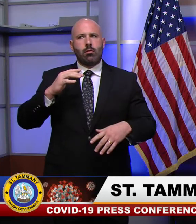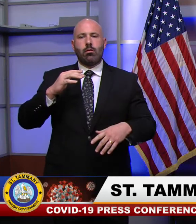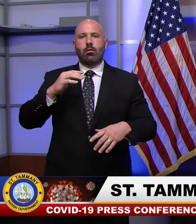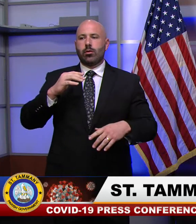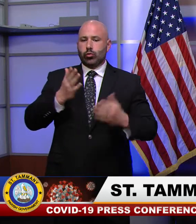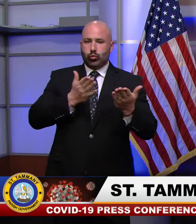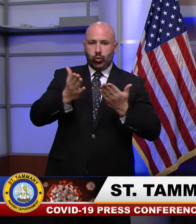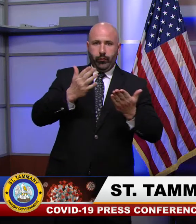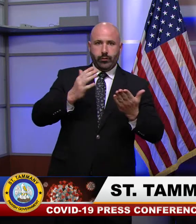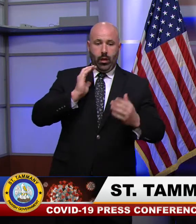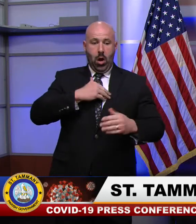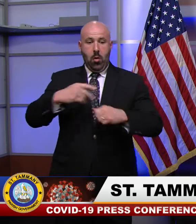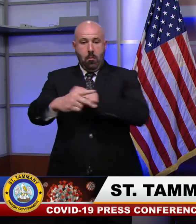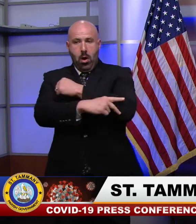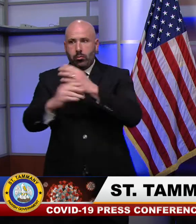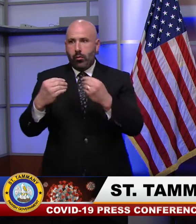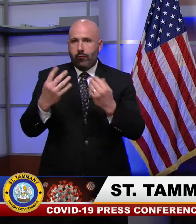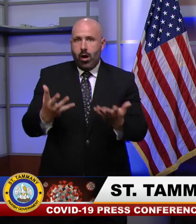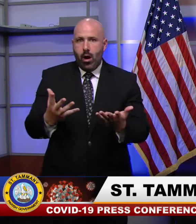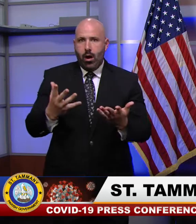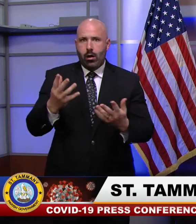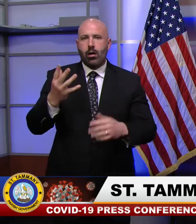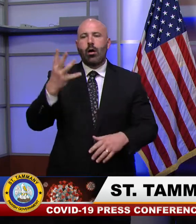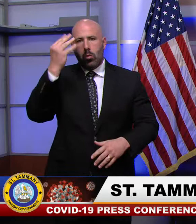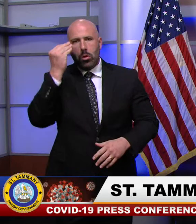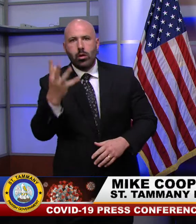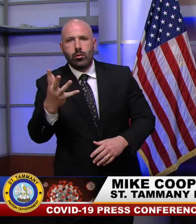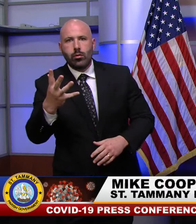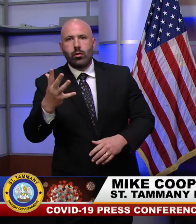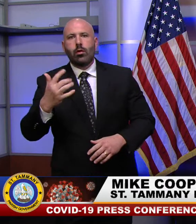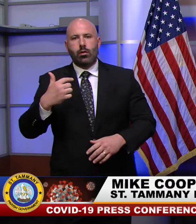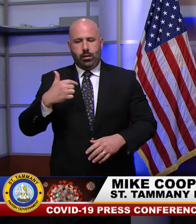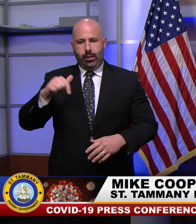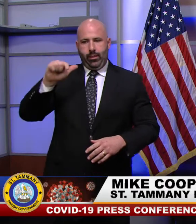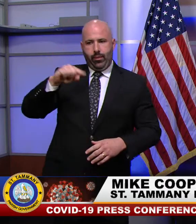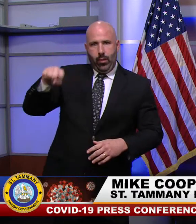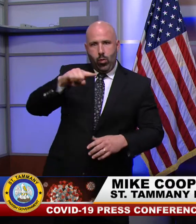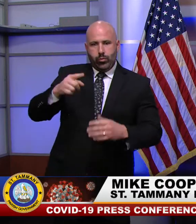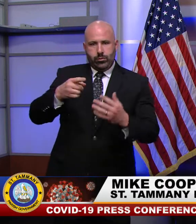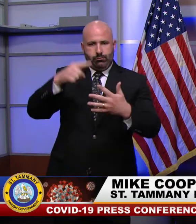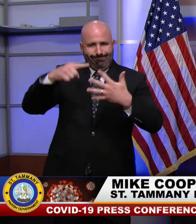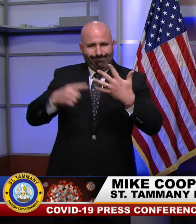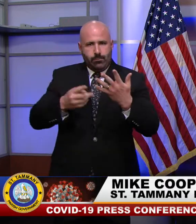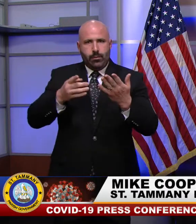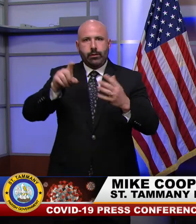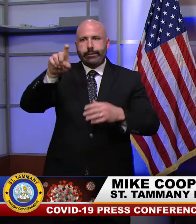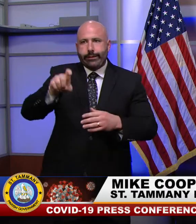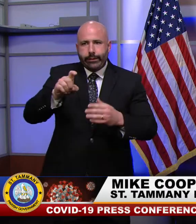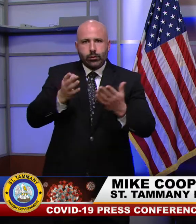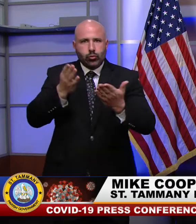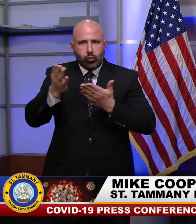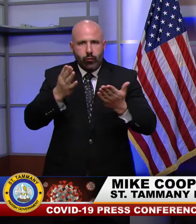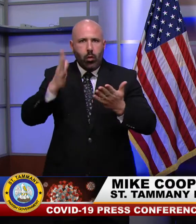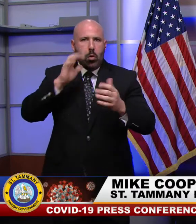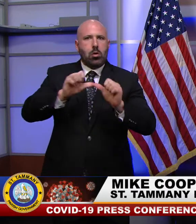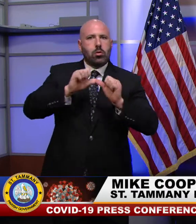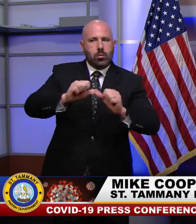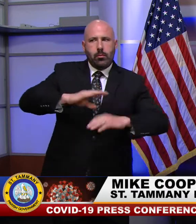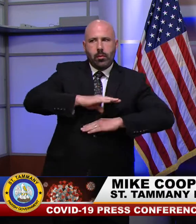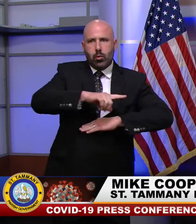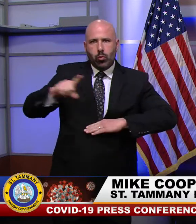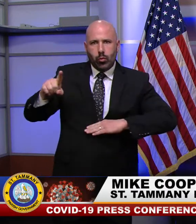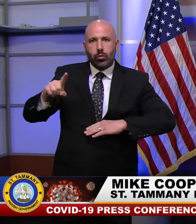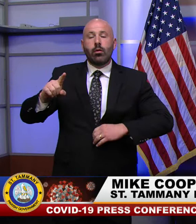that these essential needs will continue to be met. Parish government is open, and we're able to serve